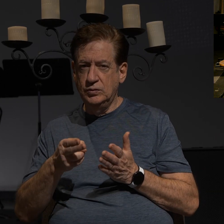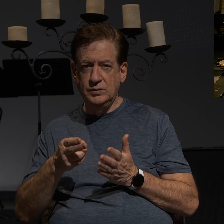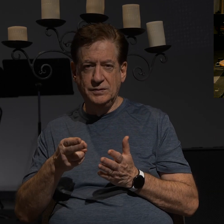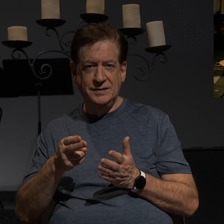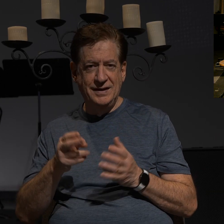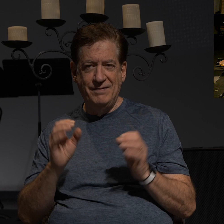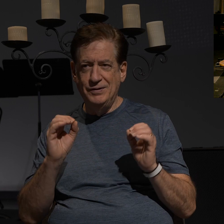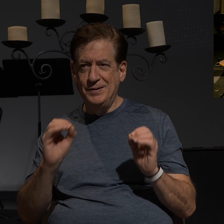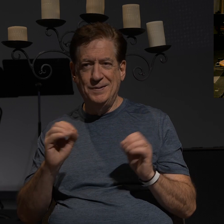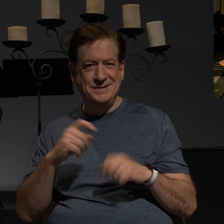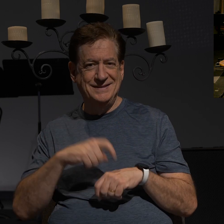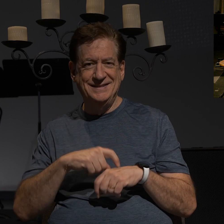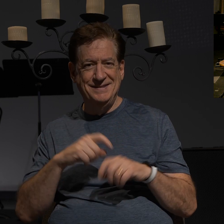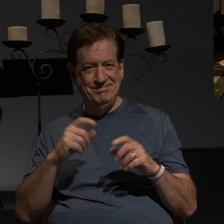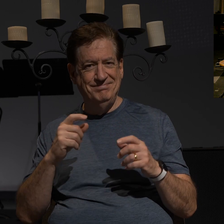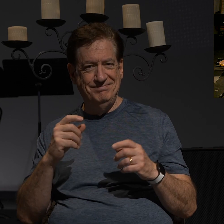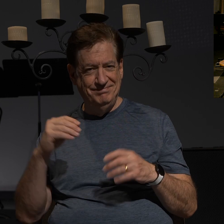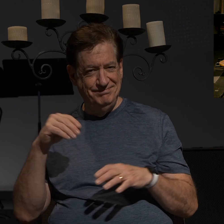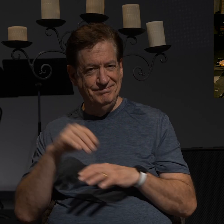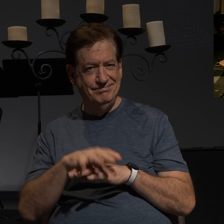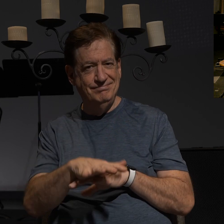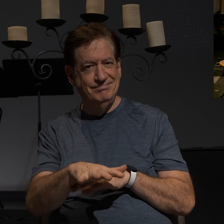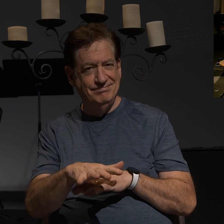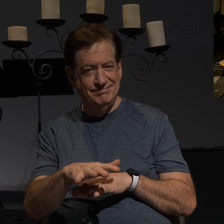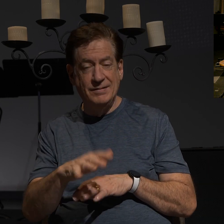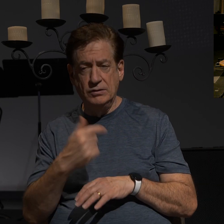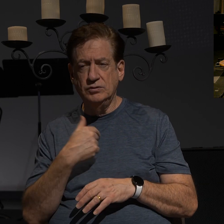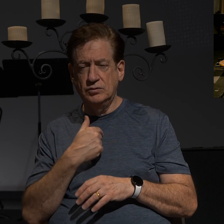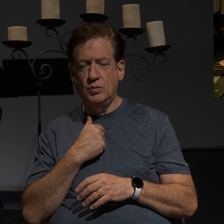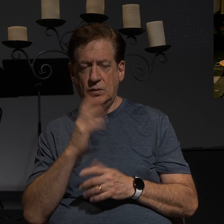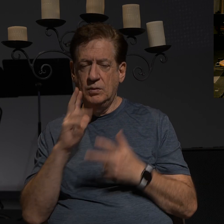today. So studying the immediate cultural context can really help. And so we'll